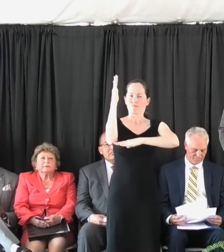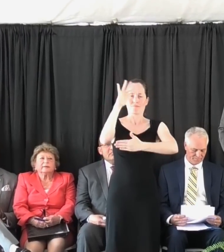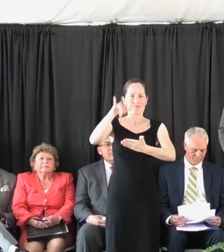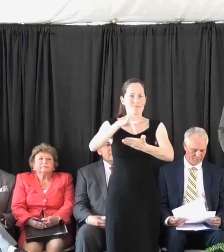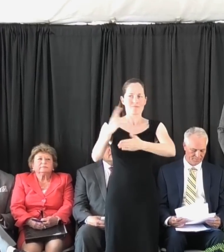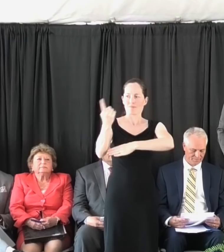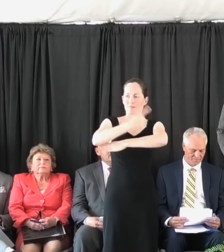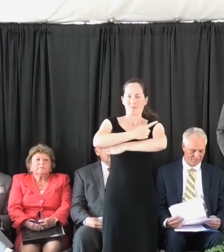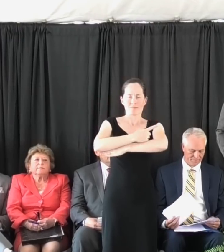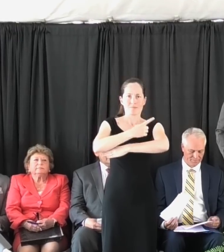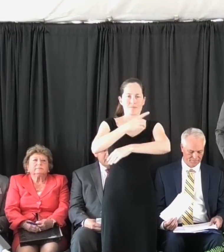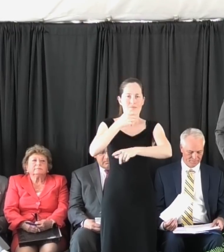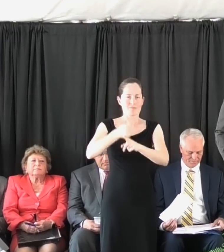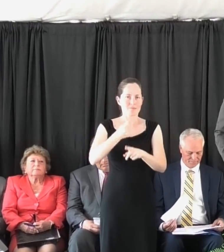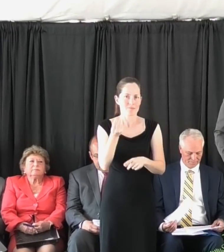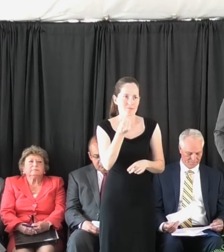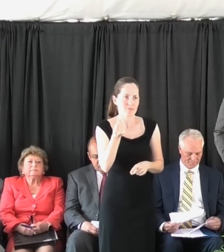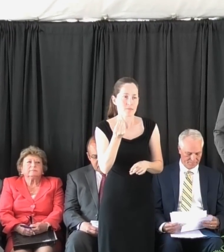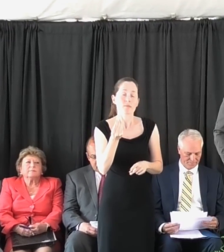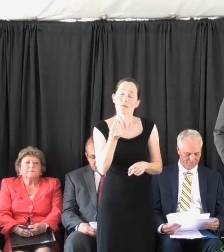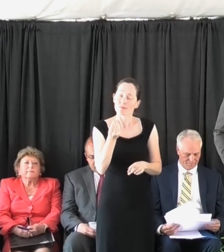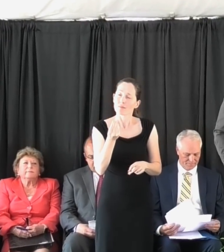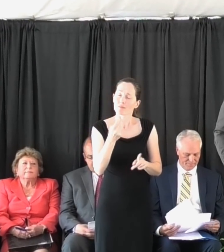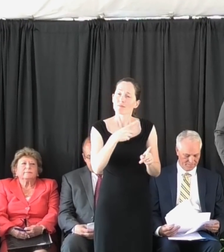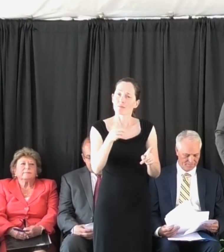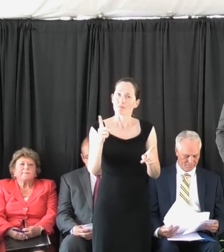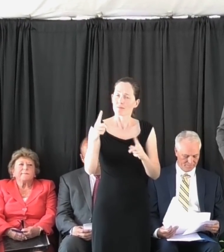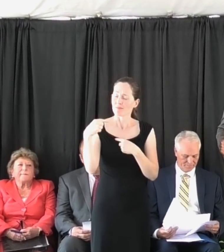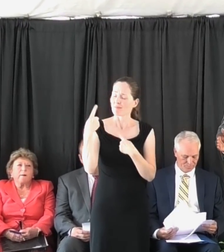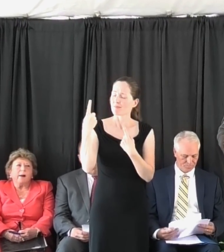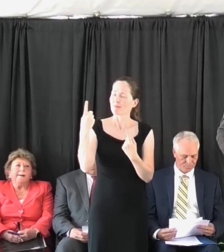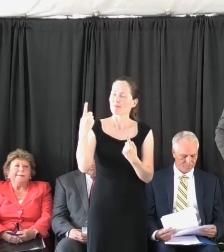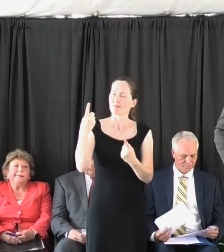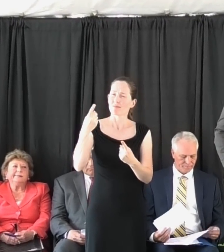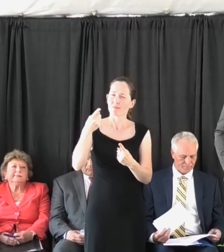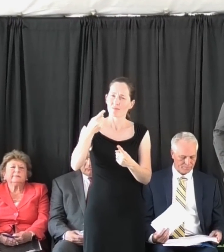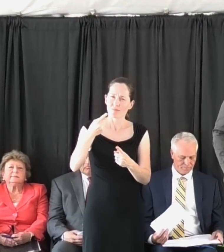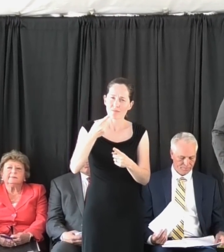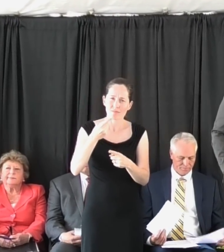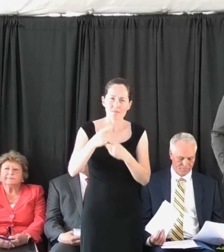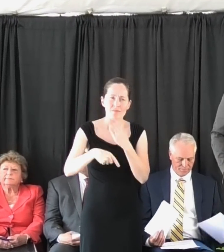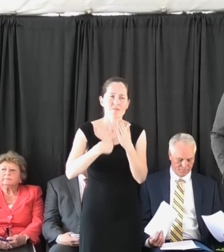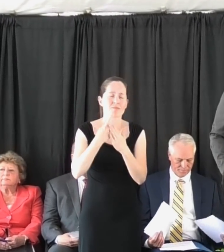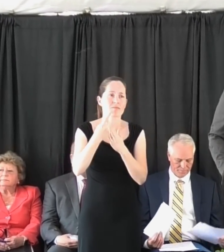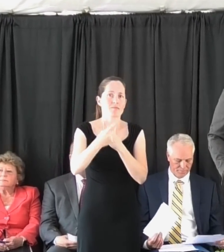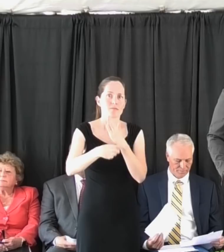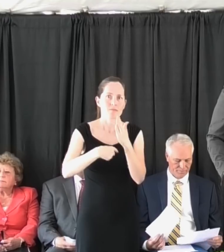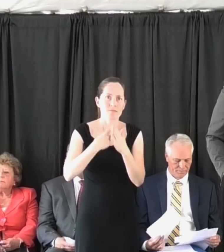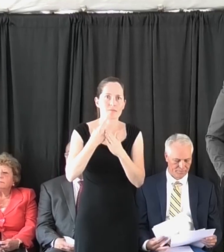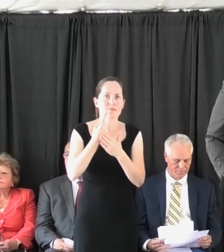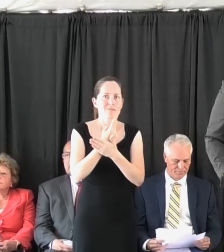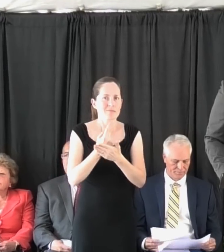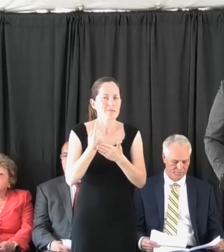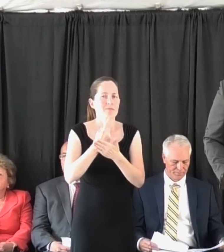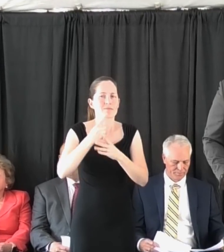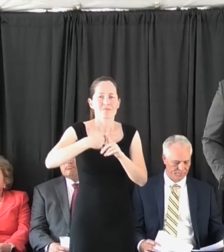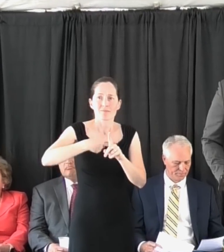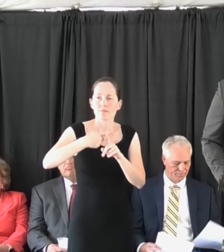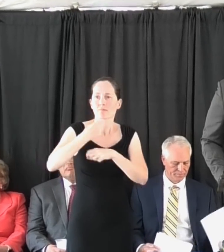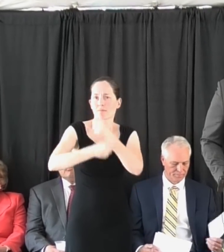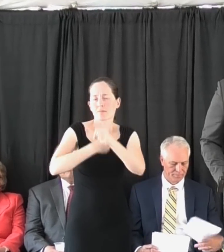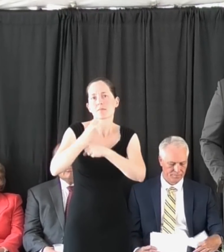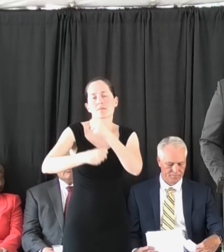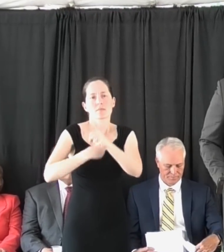many hours, months, and years investing to get us to this point where we can be